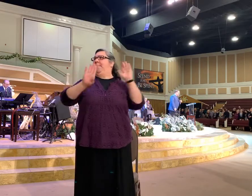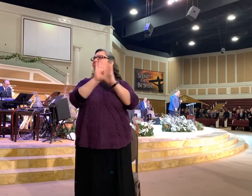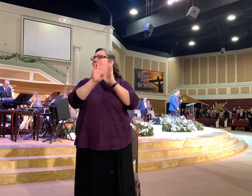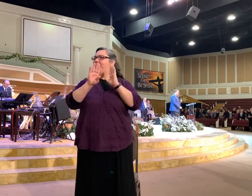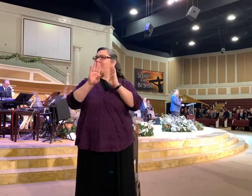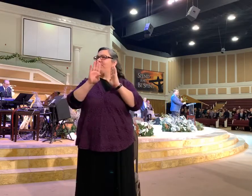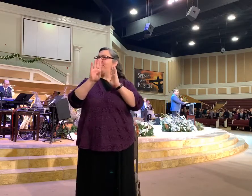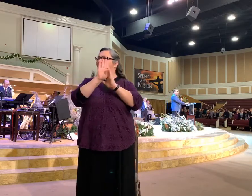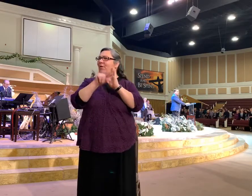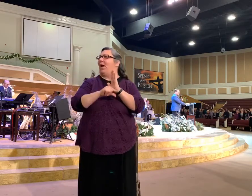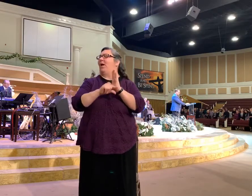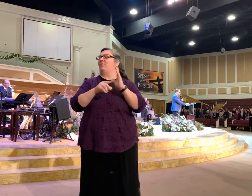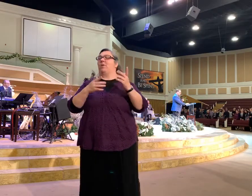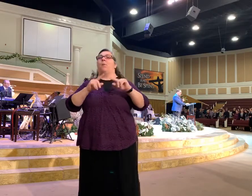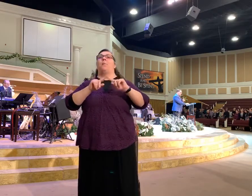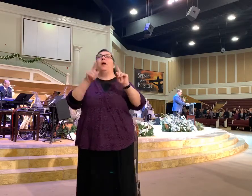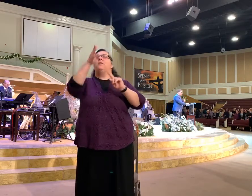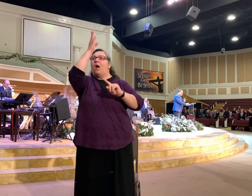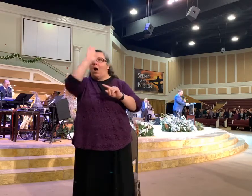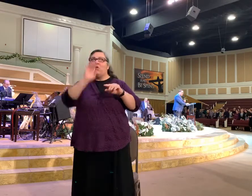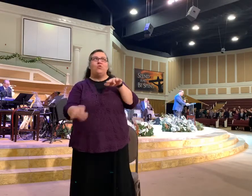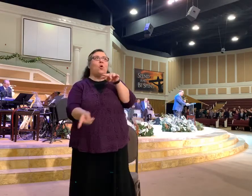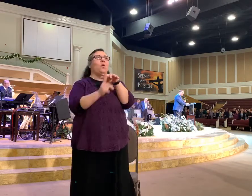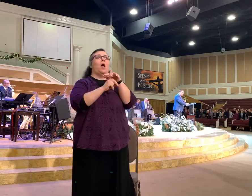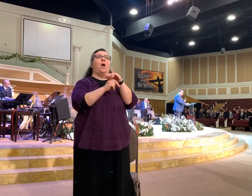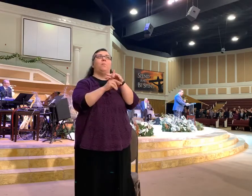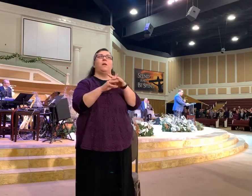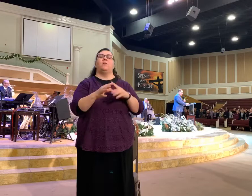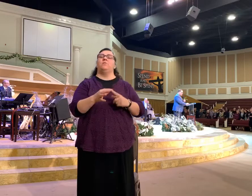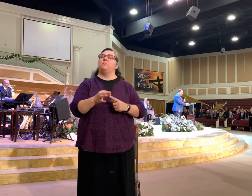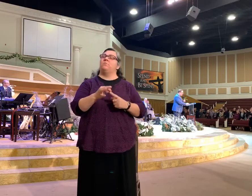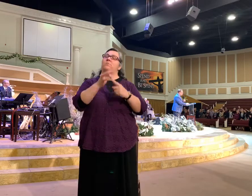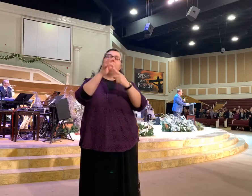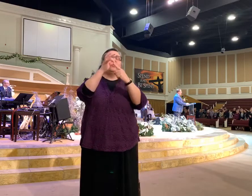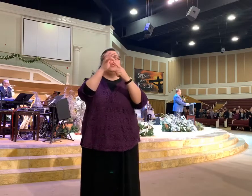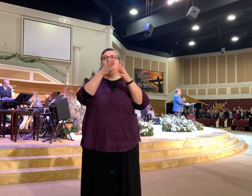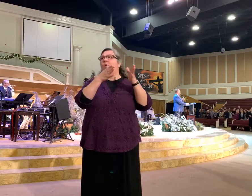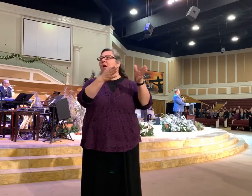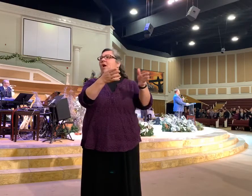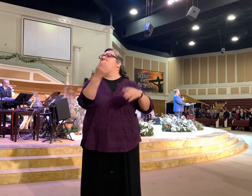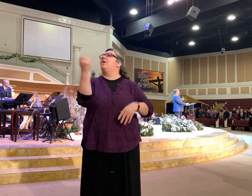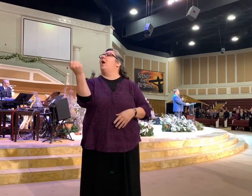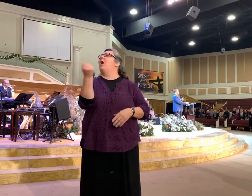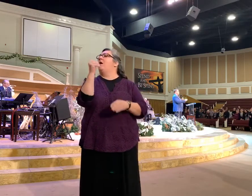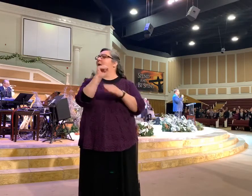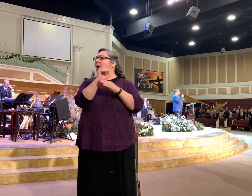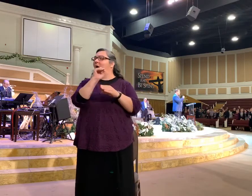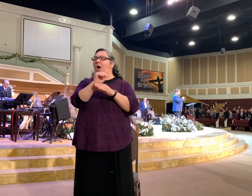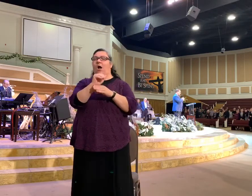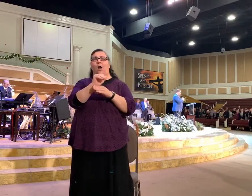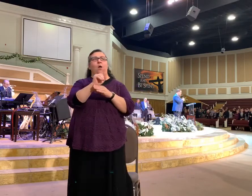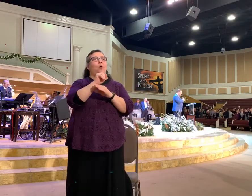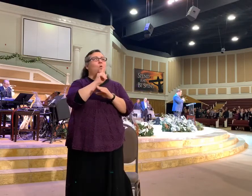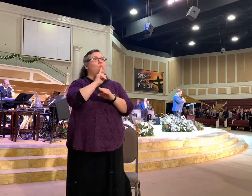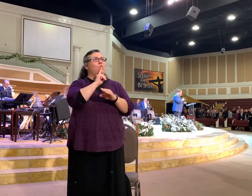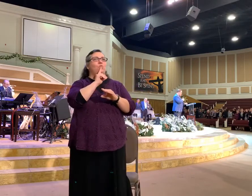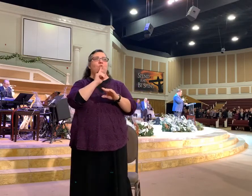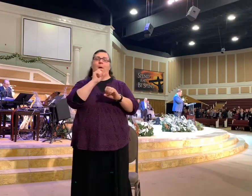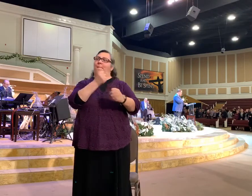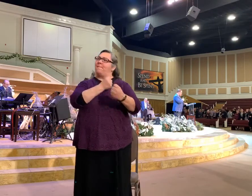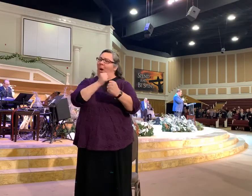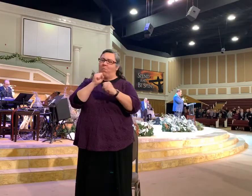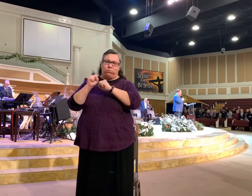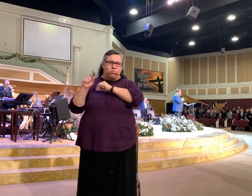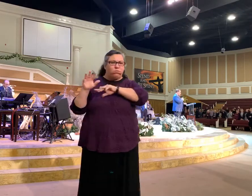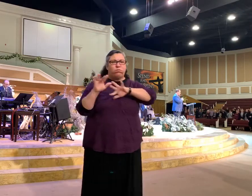And God came in a special way on Saturday night and really shook the place with his